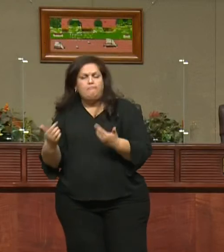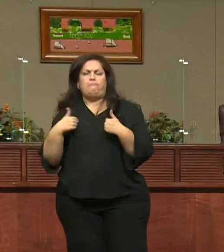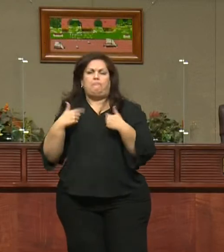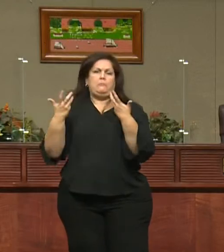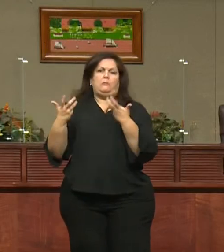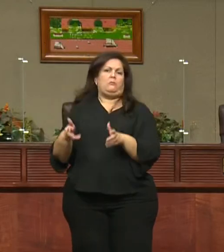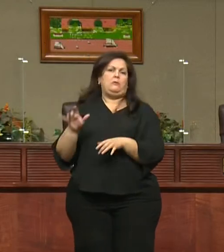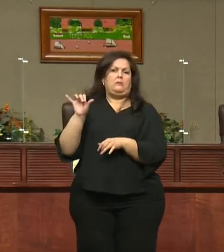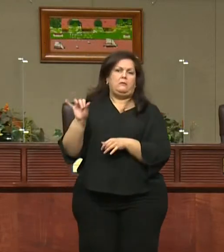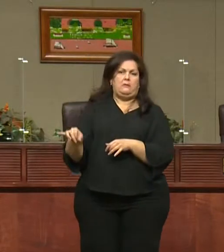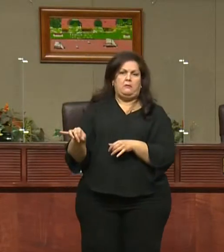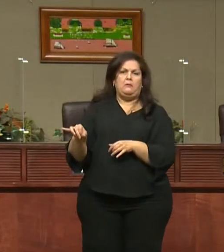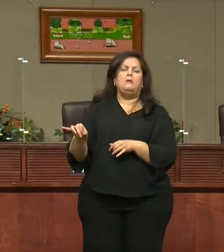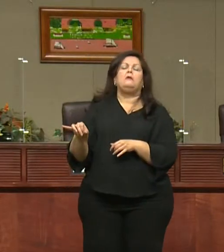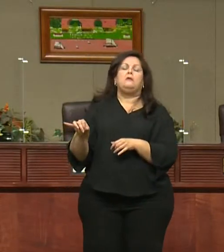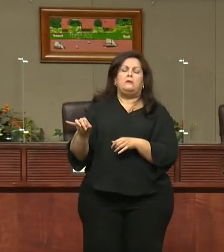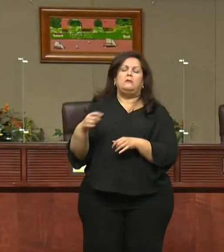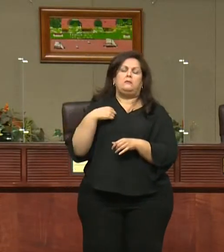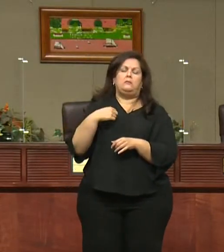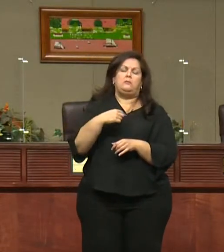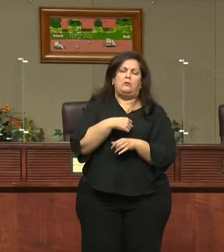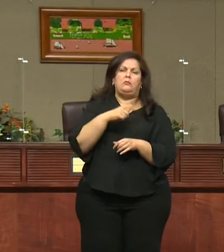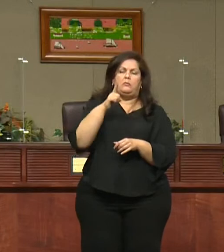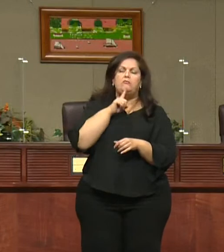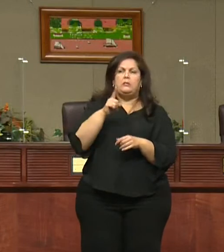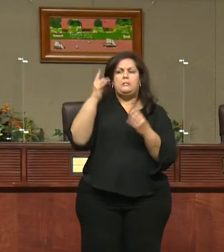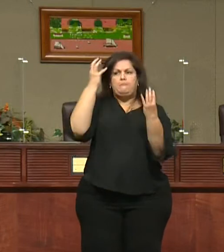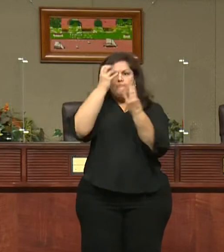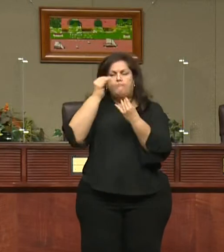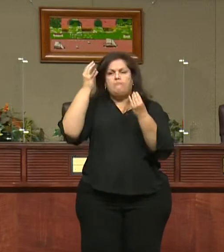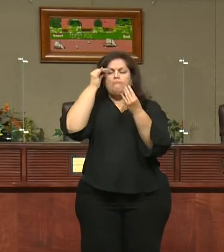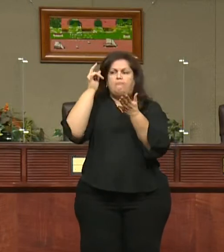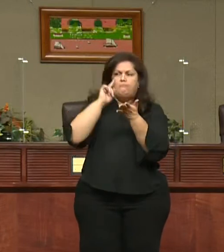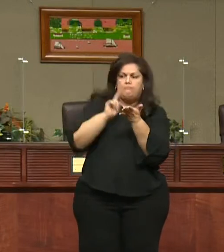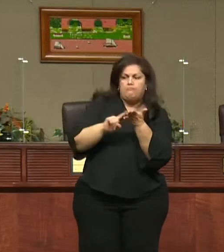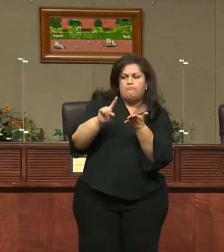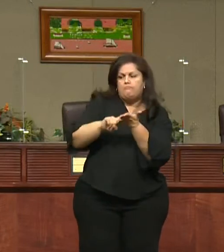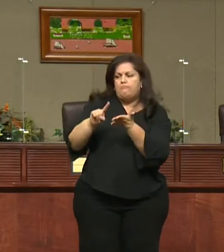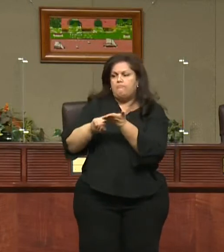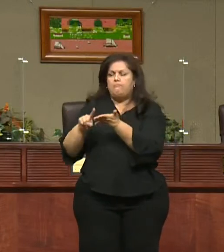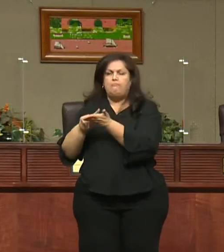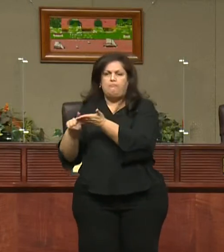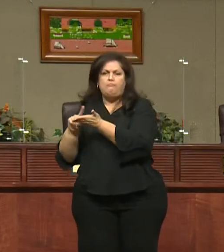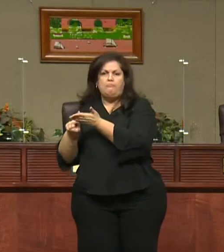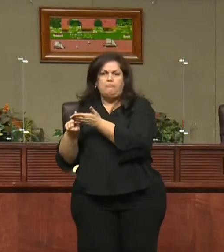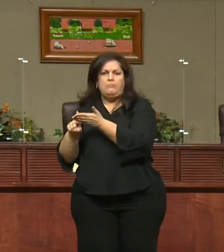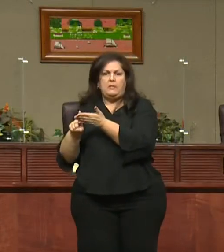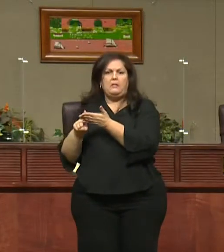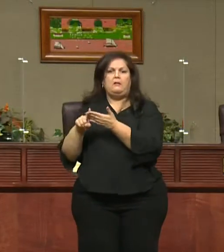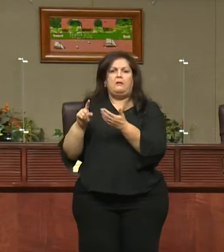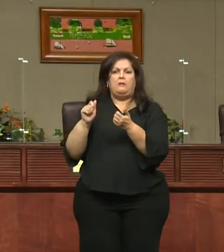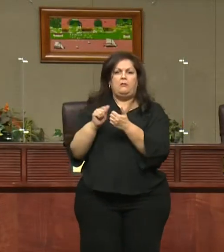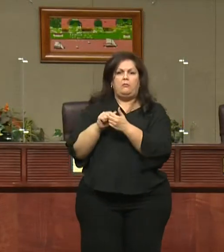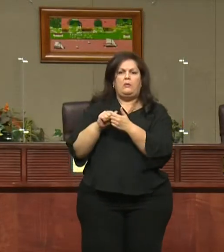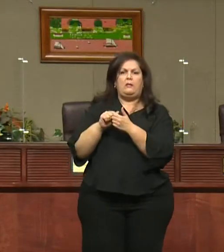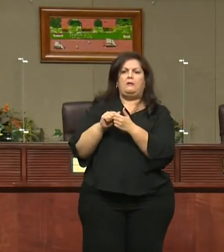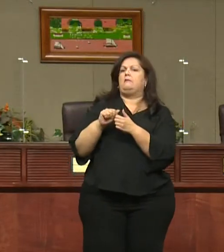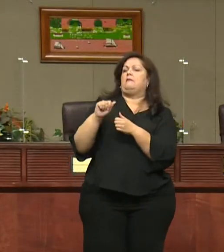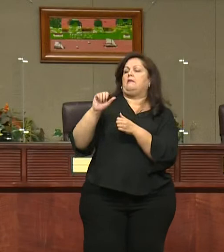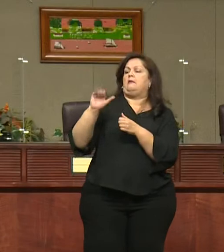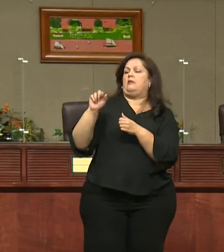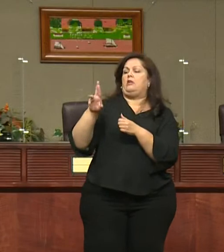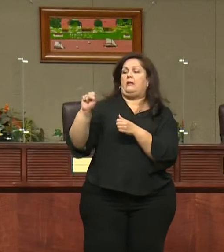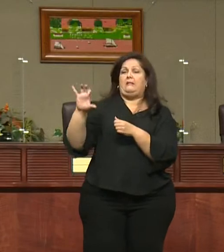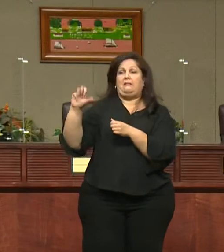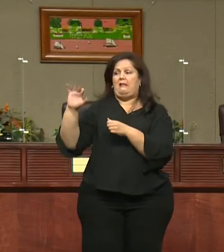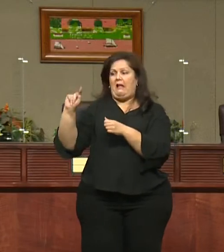even that. So we have to really look within the constraints of the American Rescue Plan and